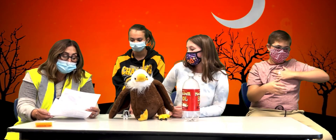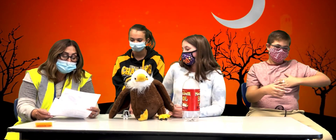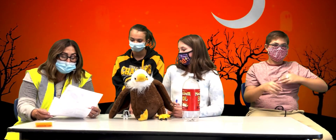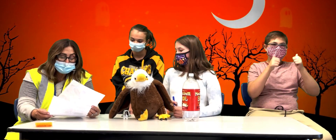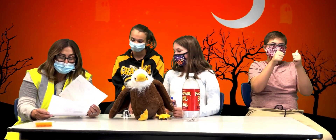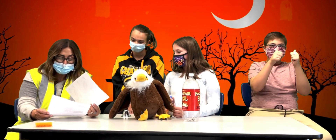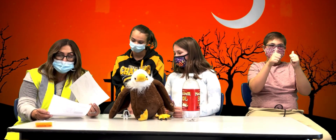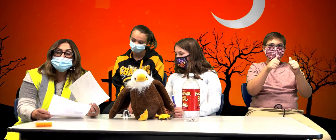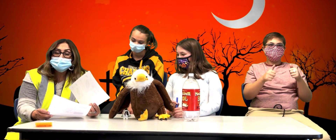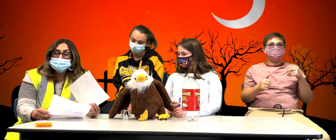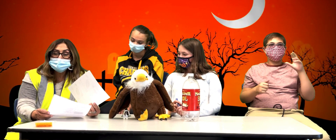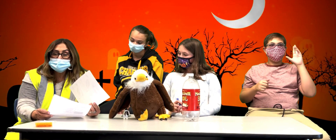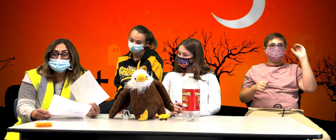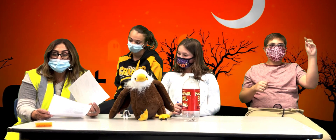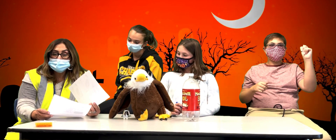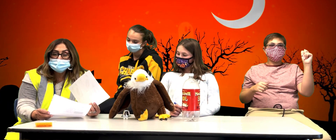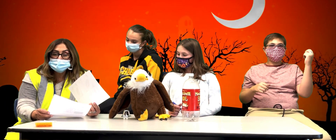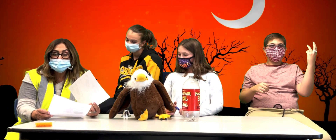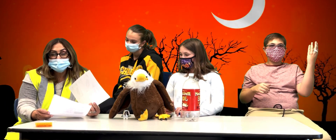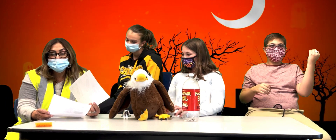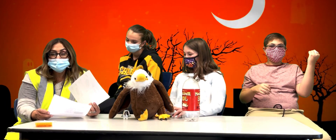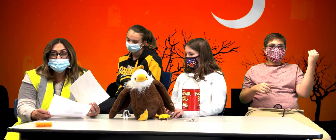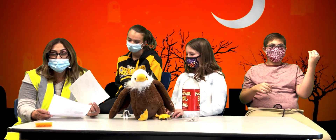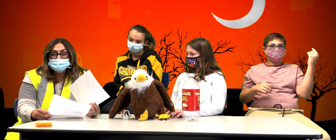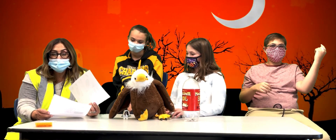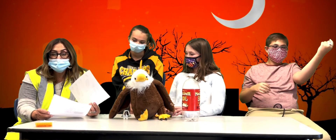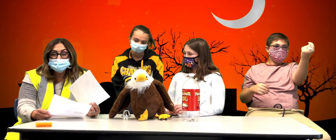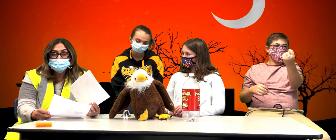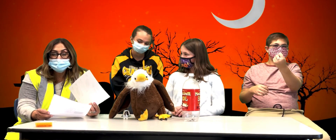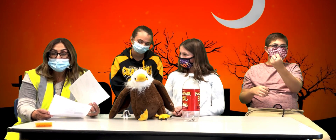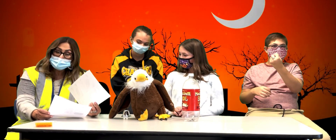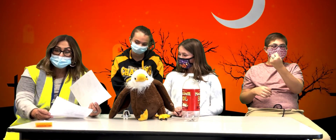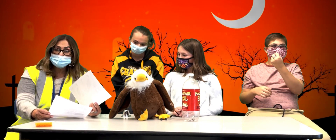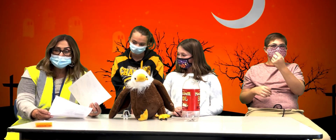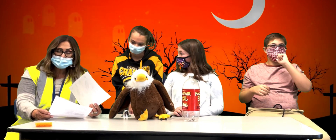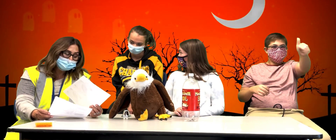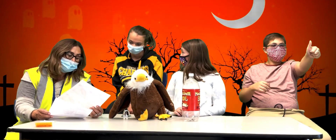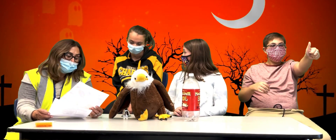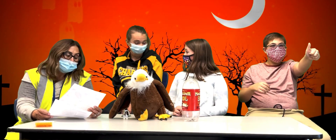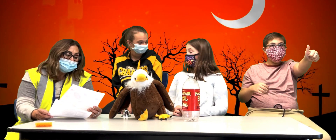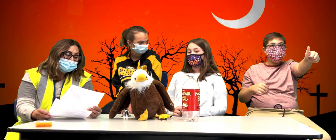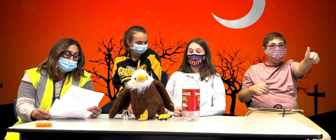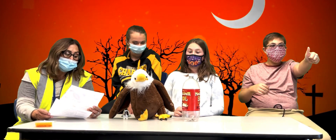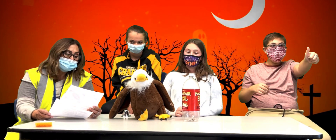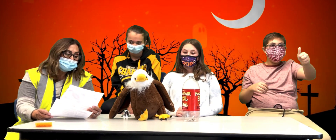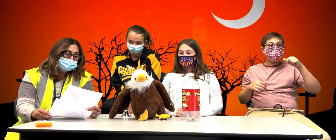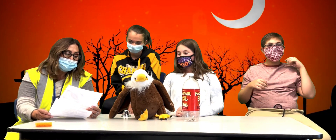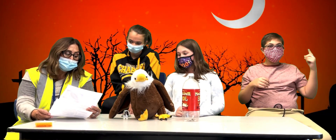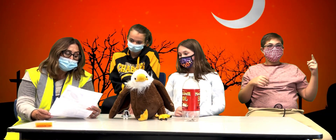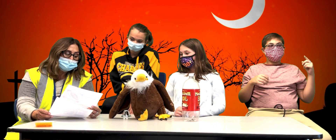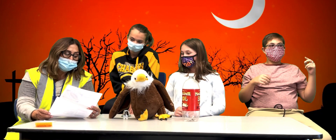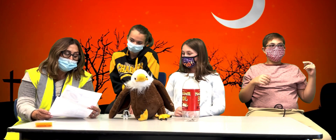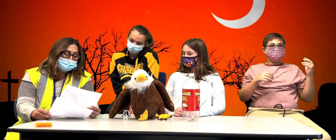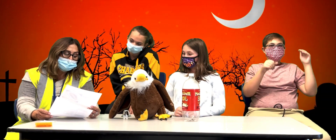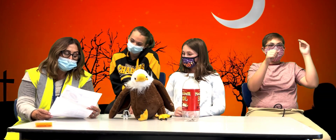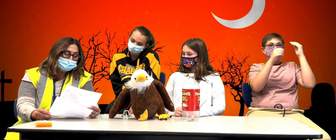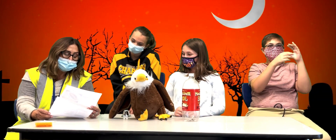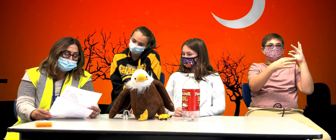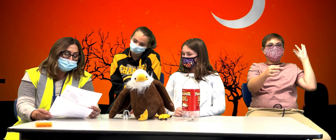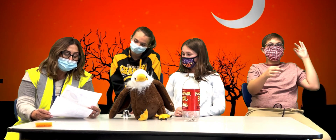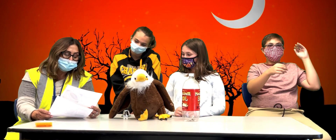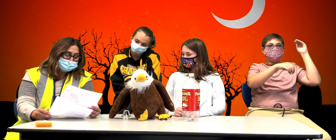October 14th, which is tomorrow, is Spirit Night